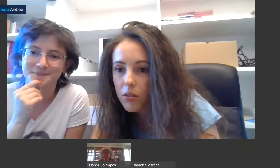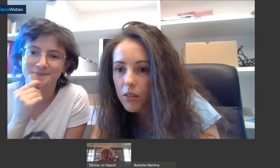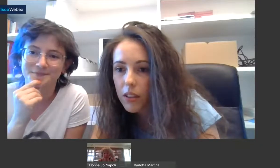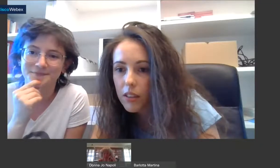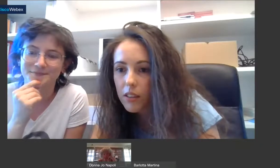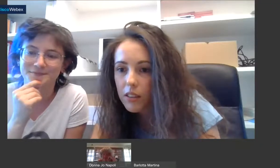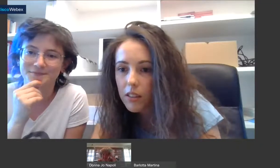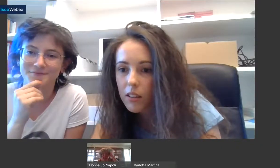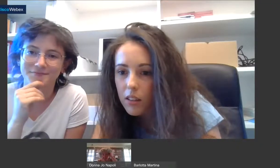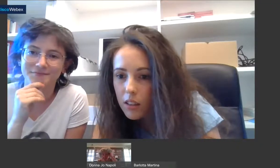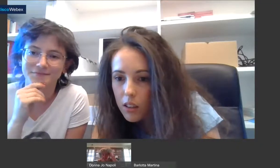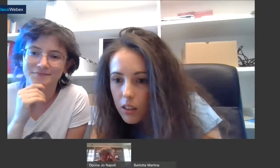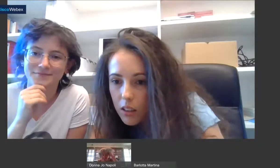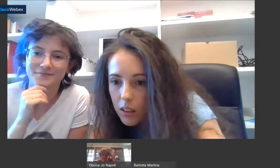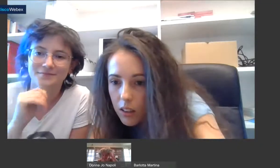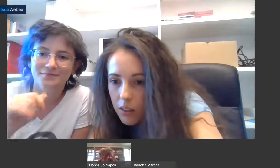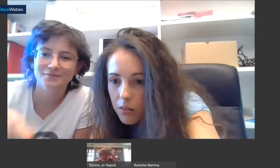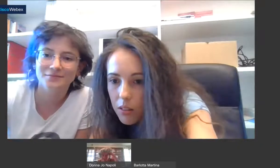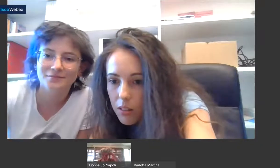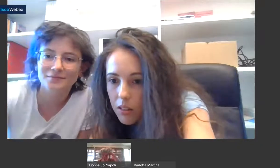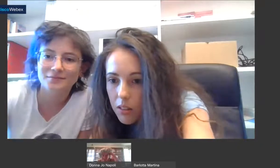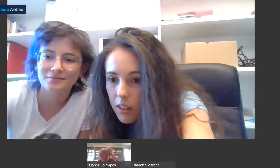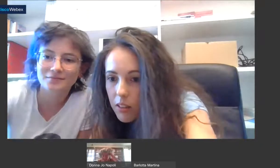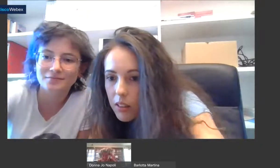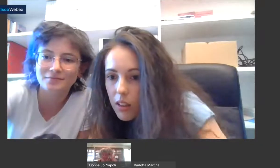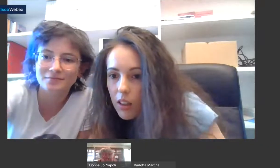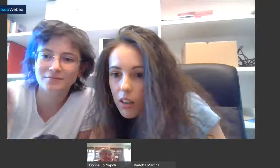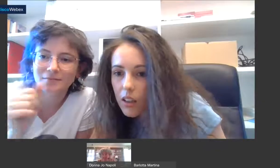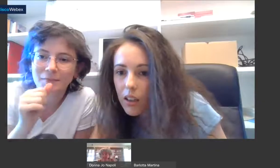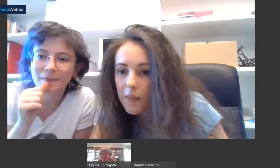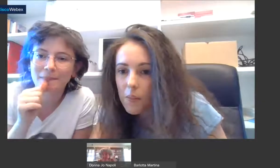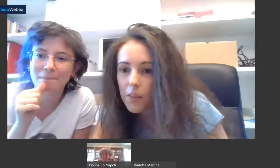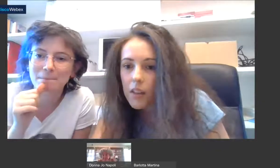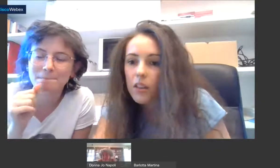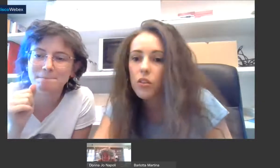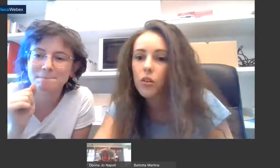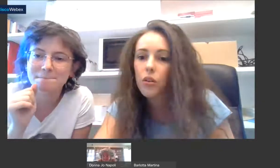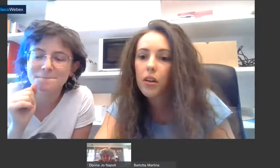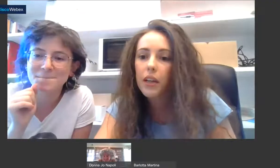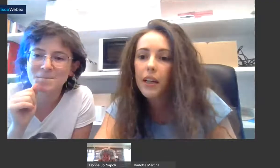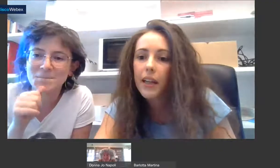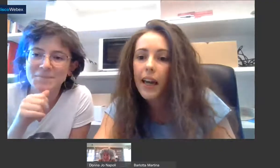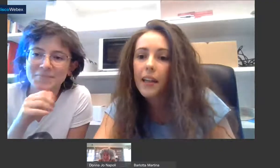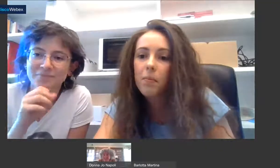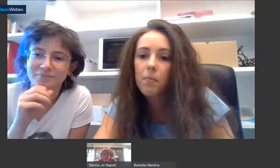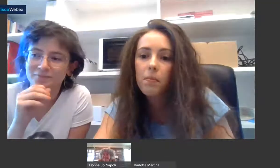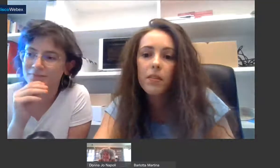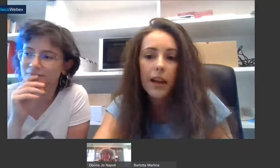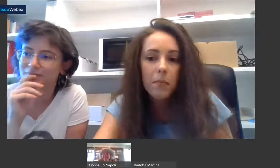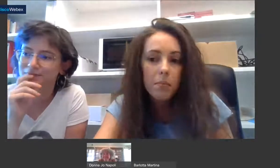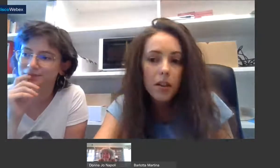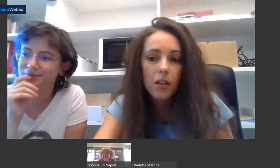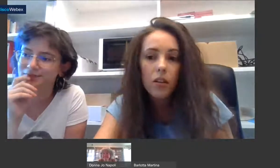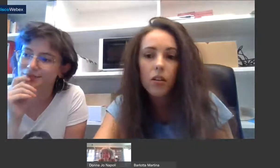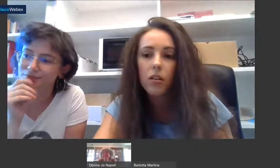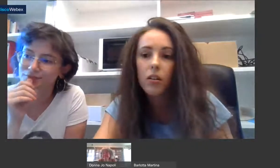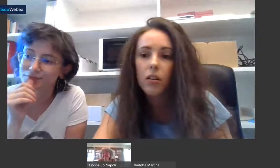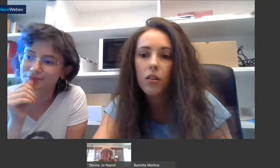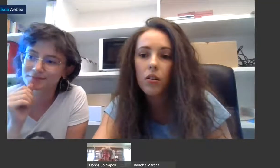I find it. That was that. So can there be,